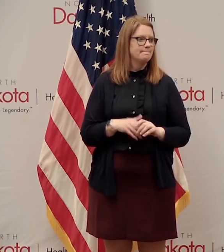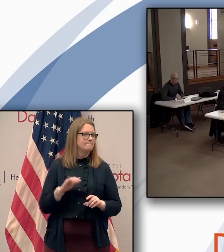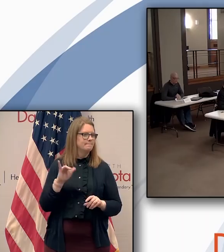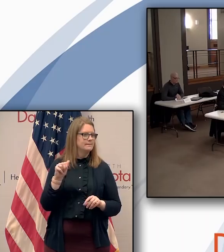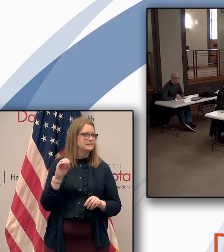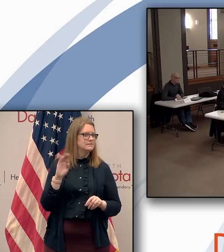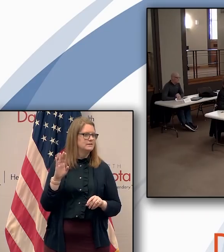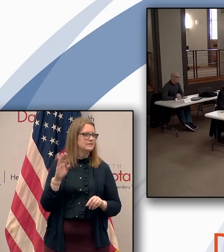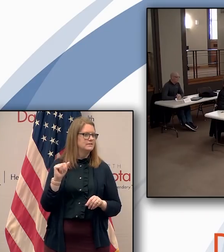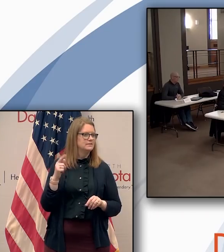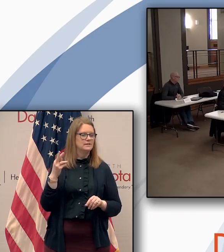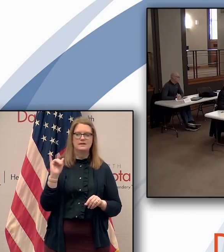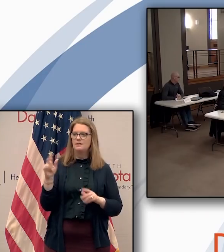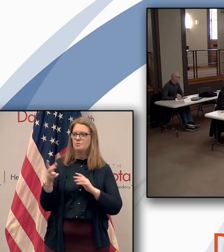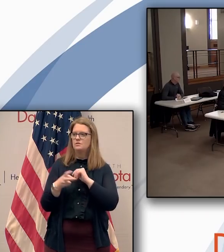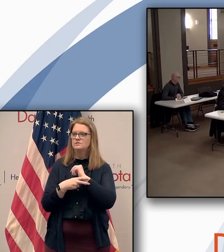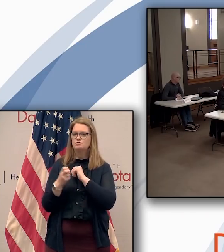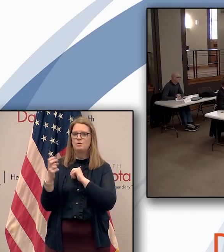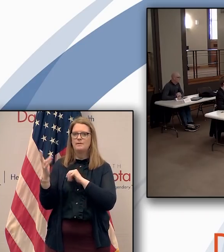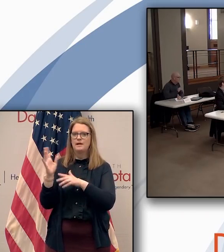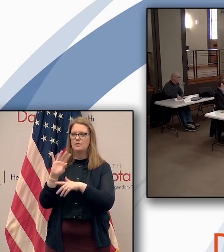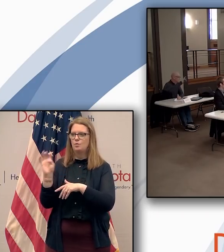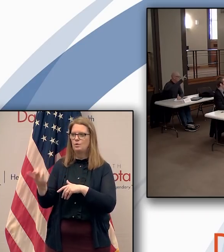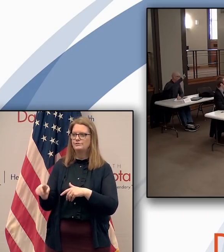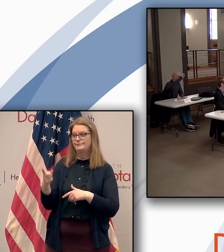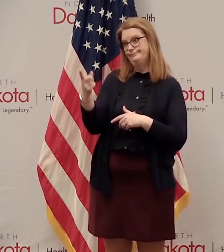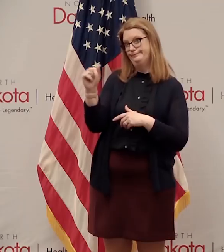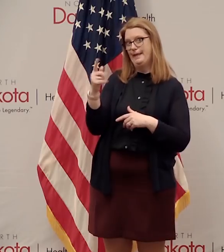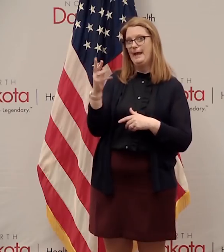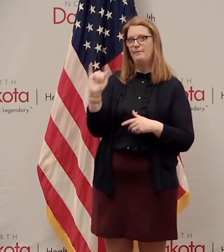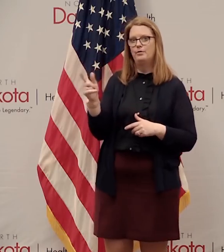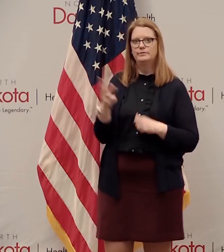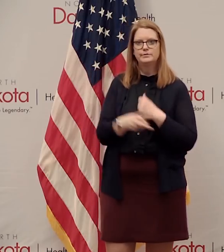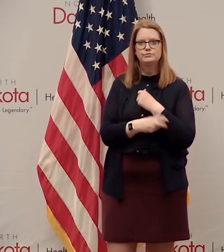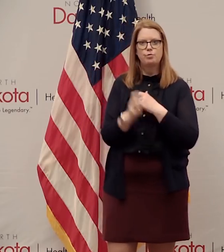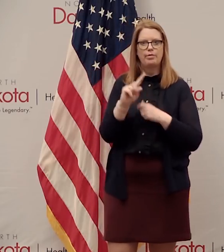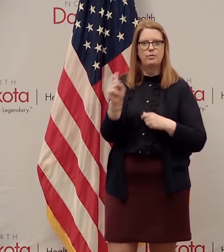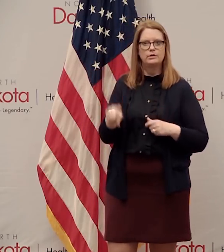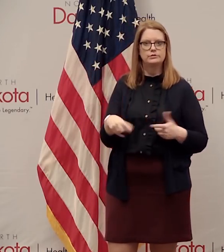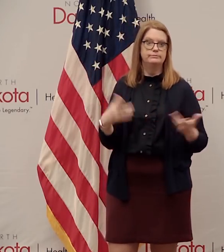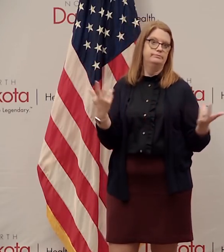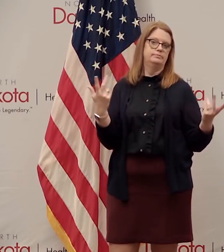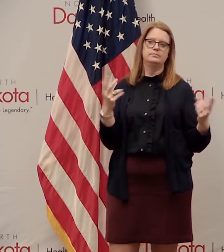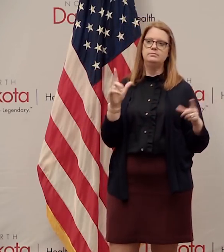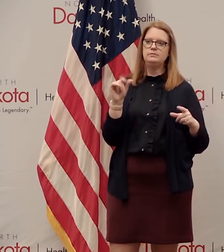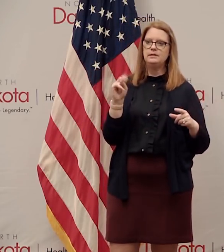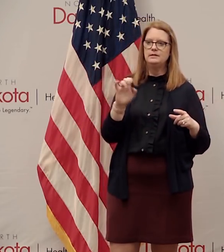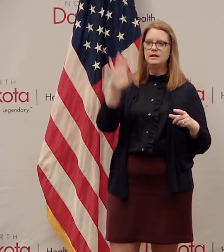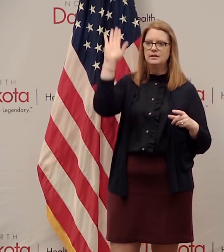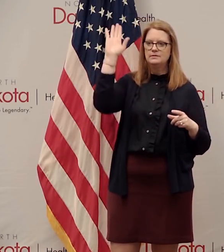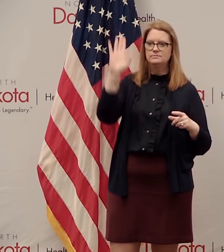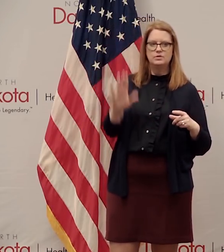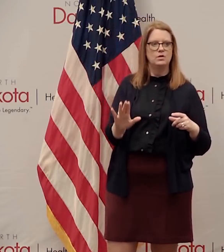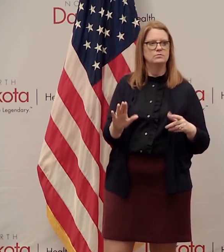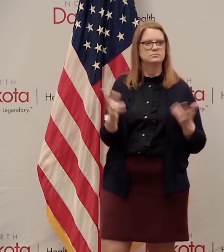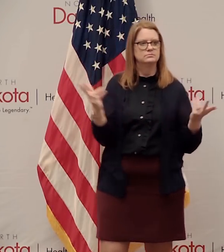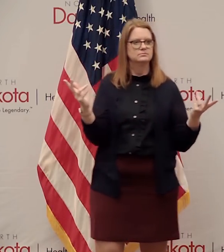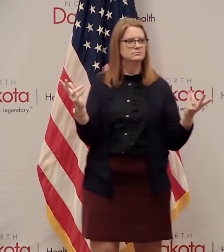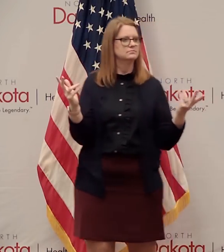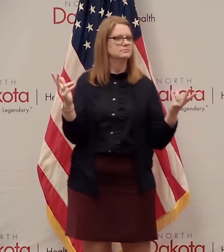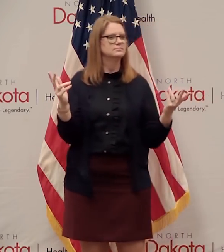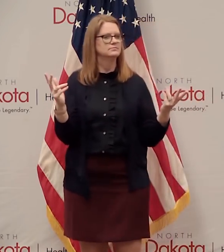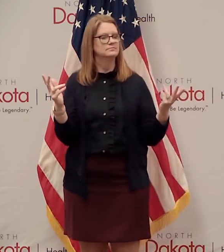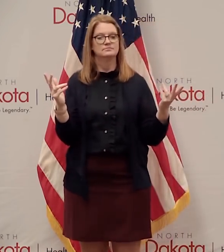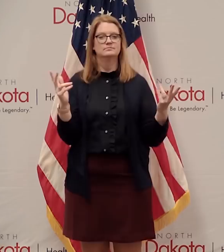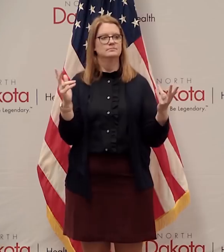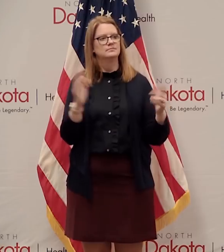Jacob, or? April stole my question. Oh, April, way to go, April. Okay, you stole Jacob's question. Lane, did you have your hand up, or was it? No, okay, you're good.